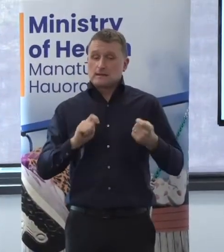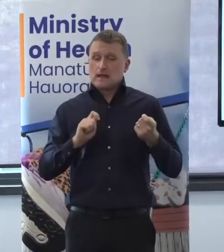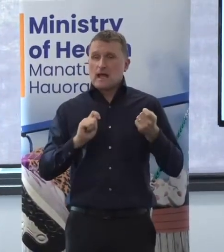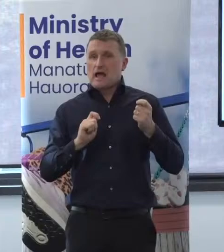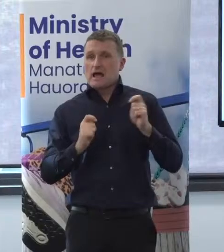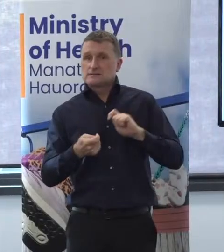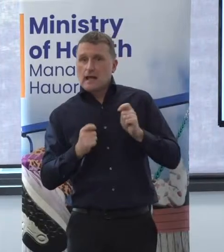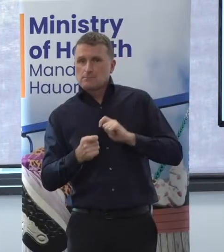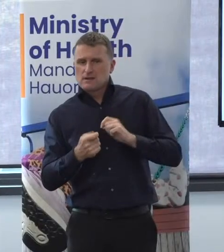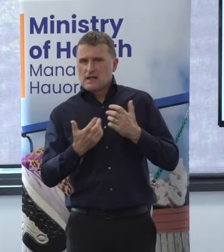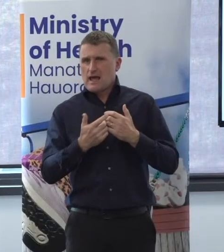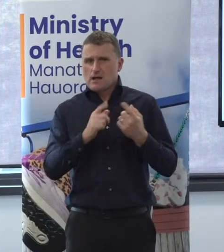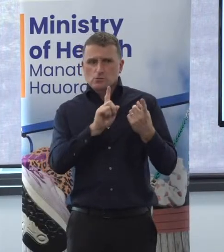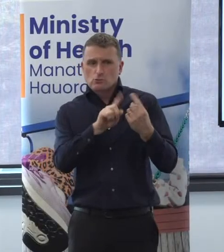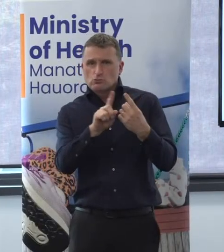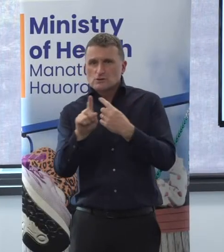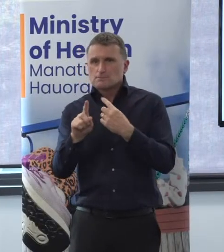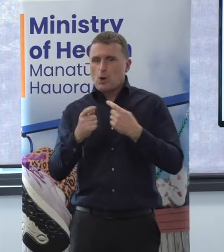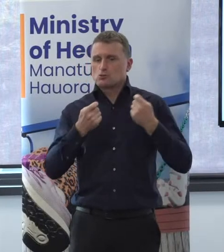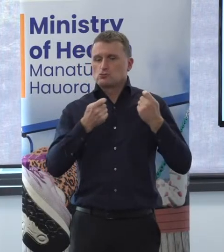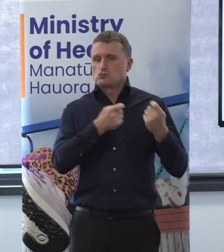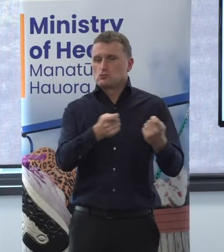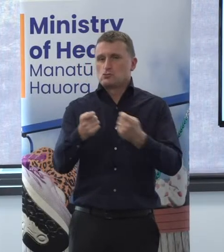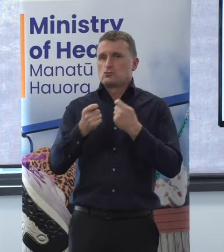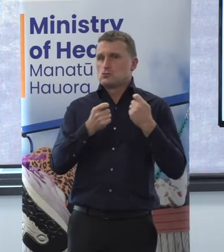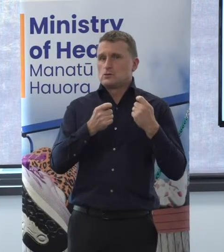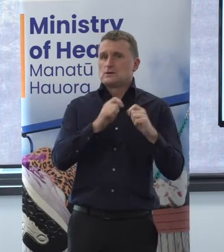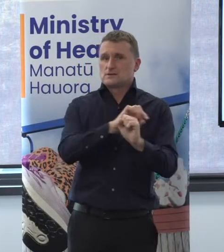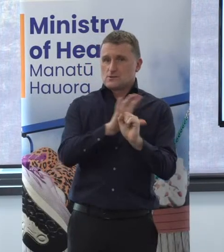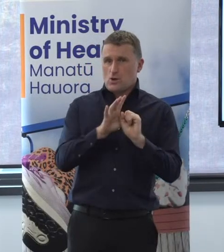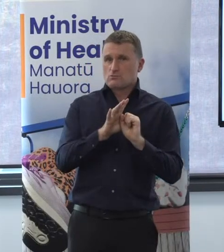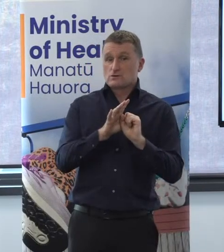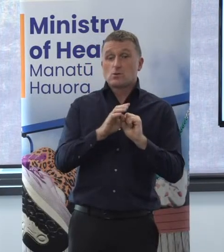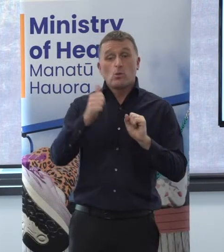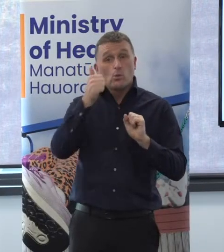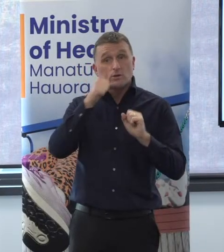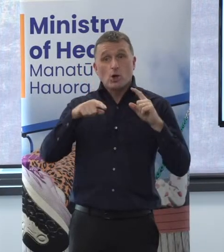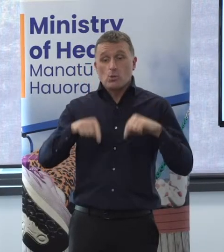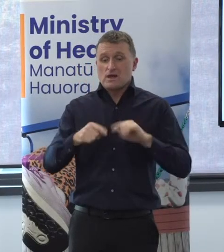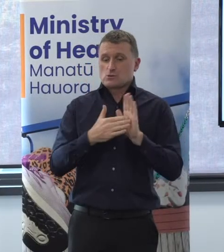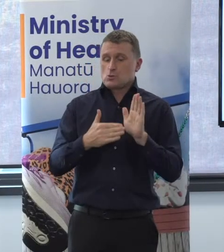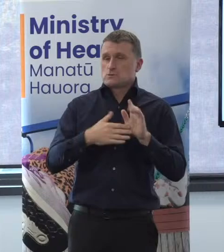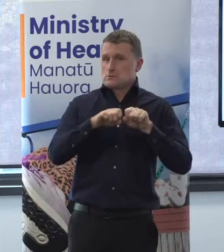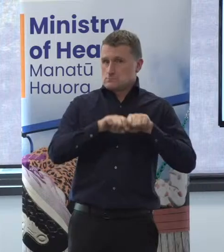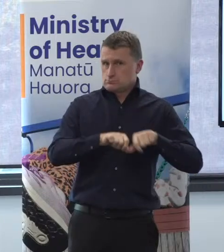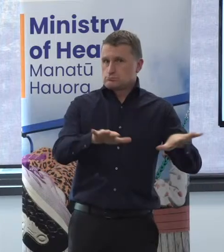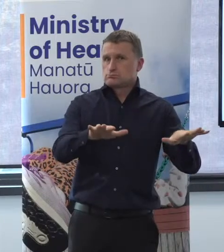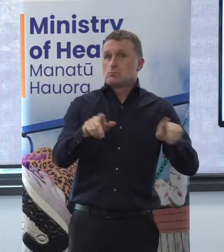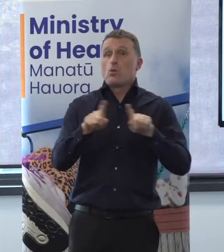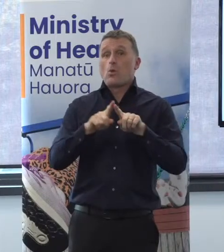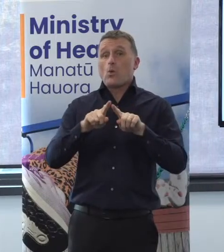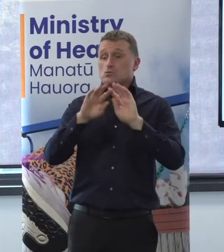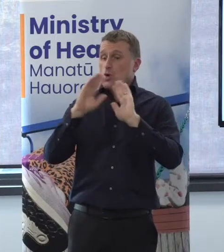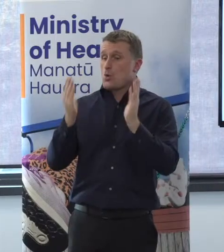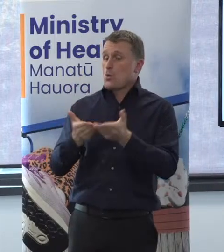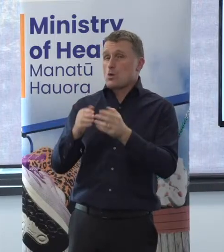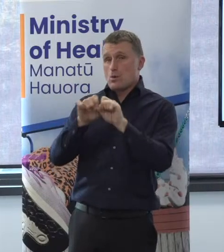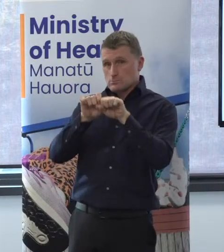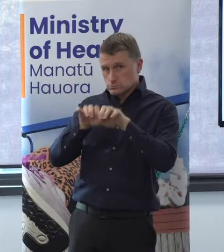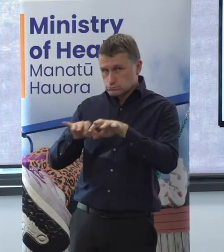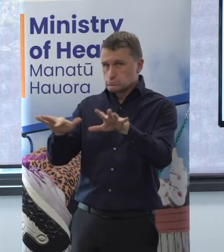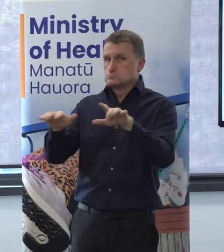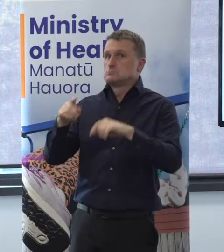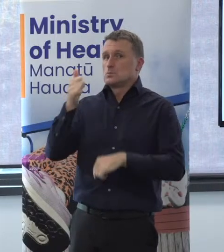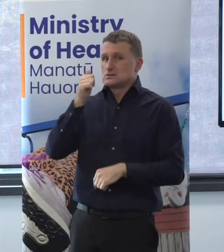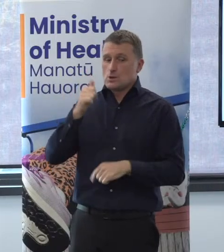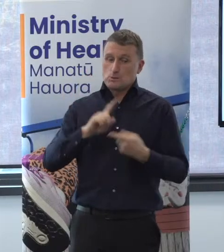our response. As the virus continues to spread within New Zealand and globally, there remains a lot for us to learn. And in fact, the